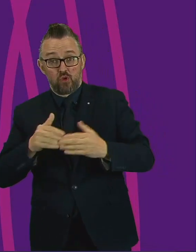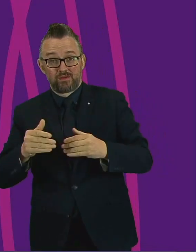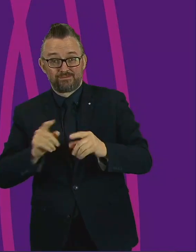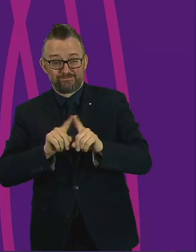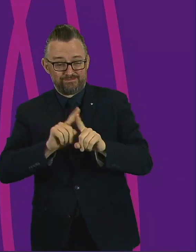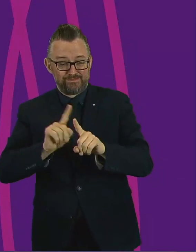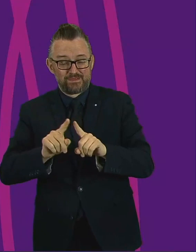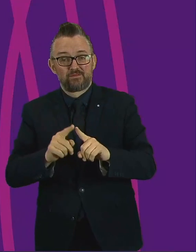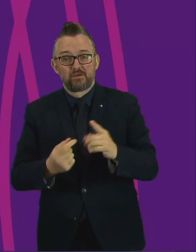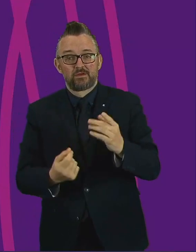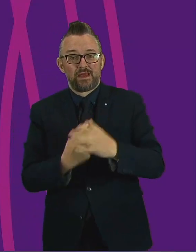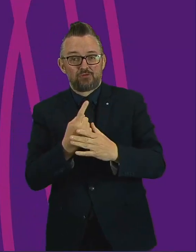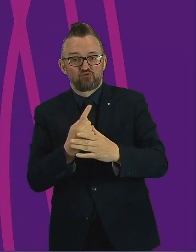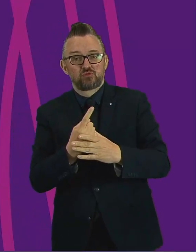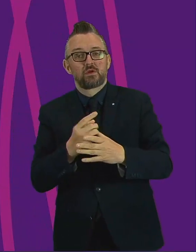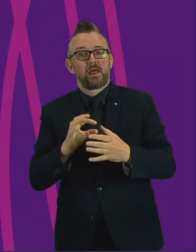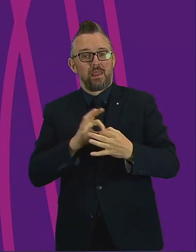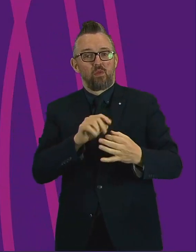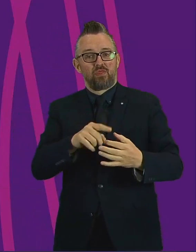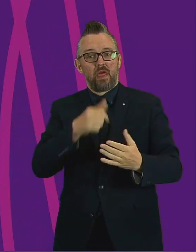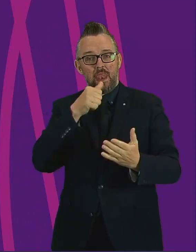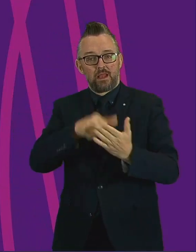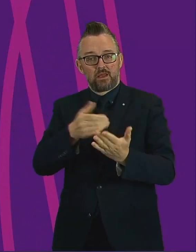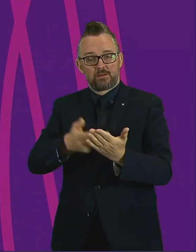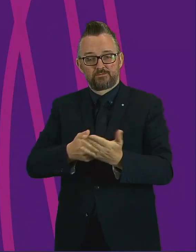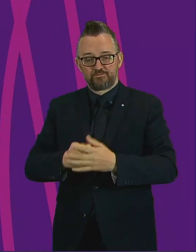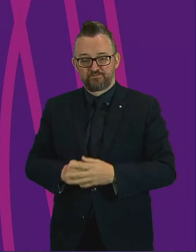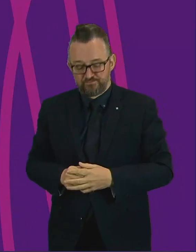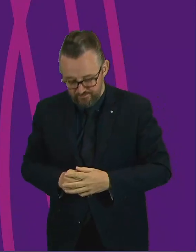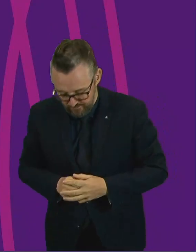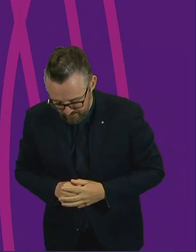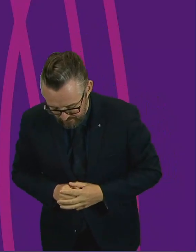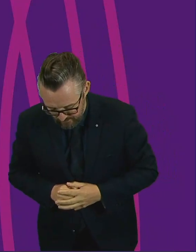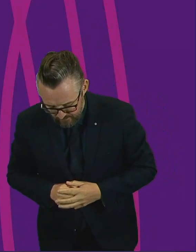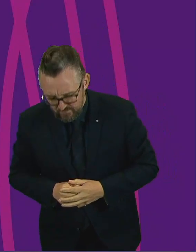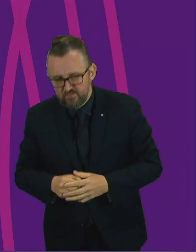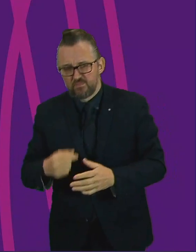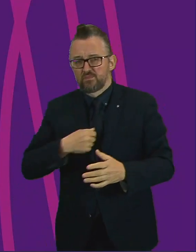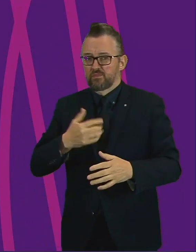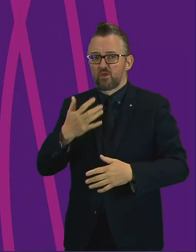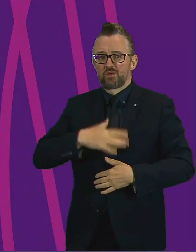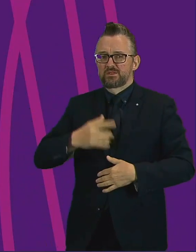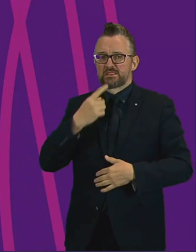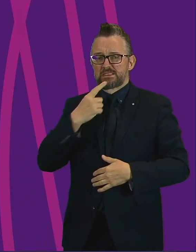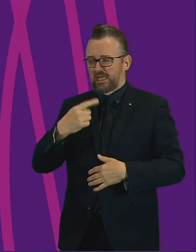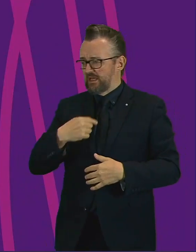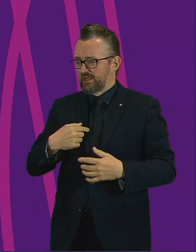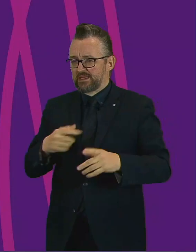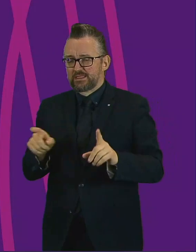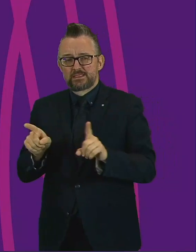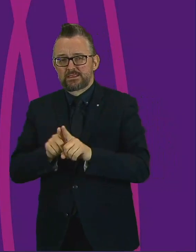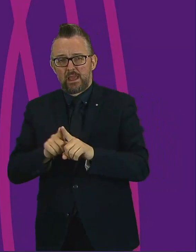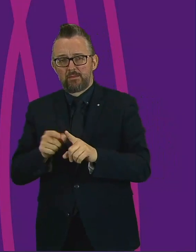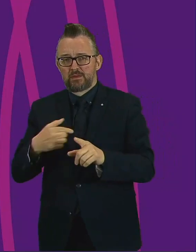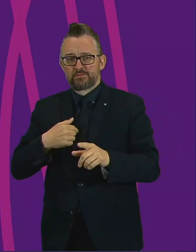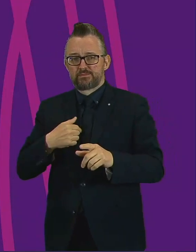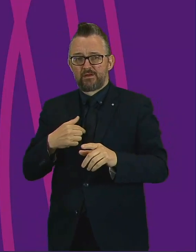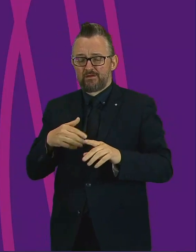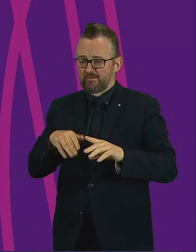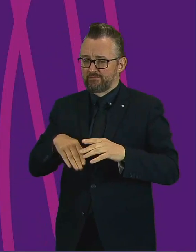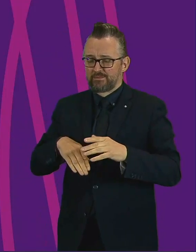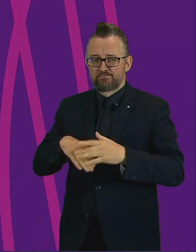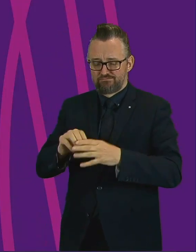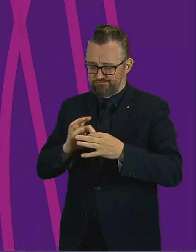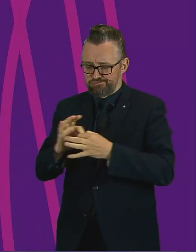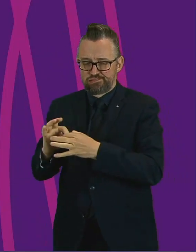in the committee's letter? First Minister. Well, can I say that I too feel total solidarity with the